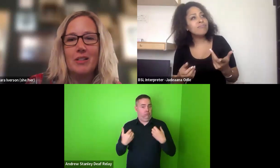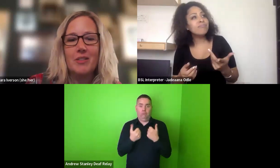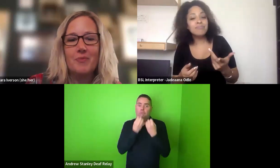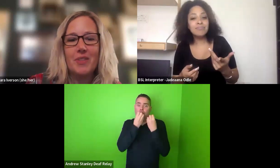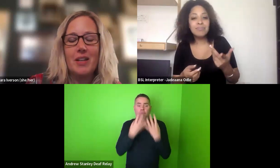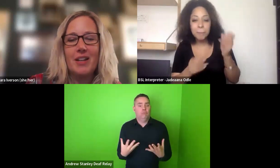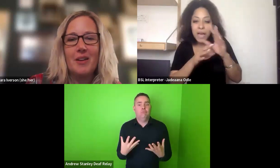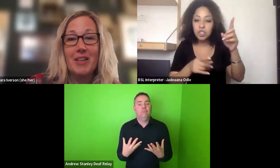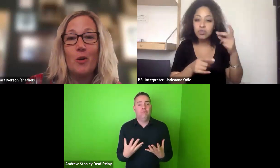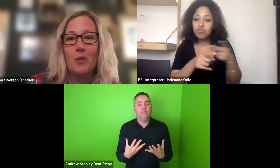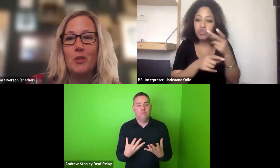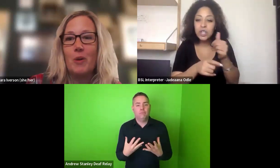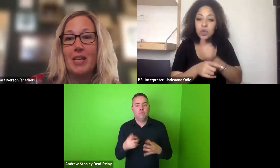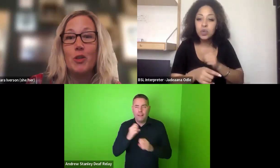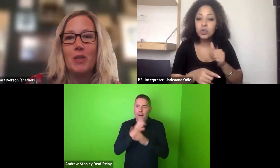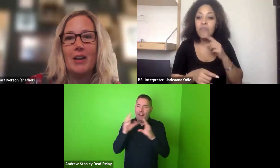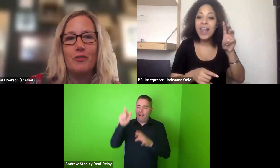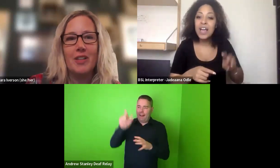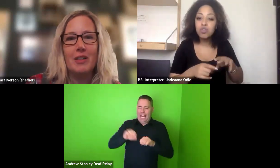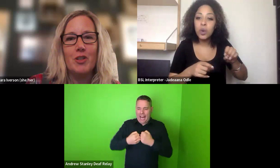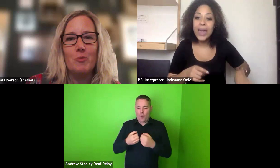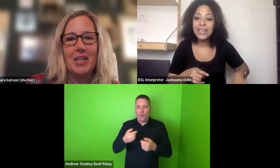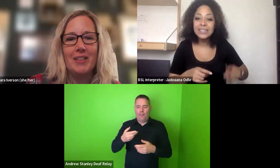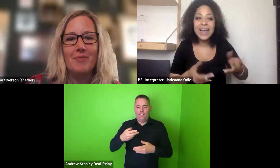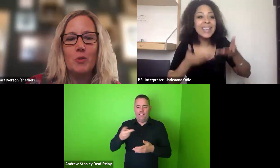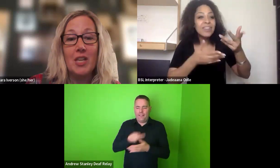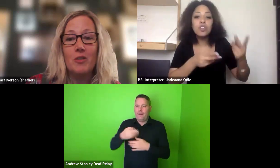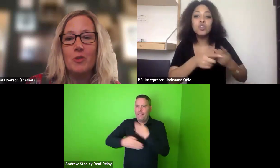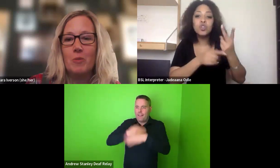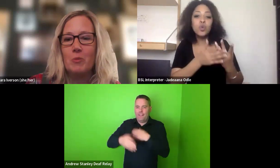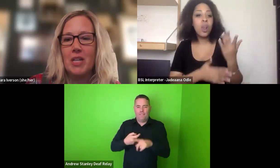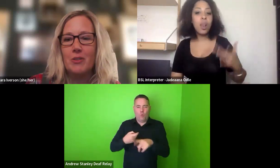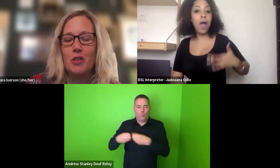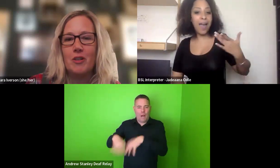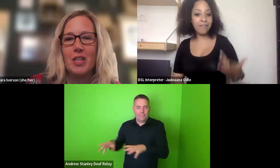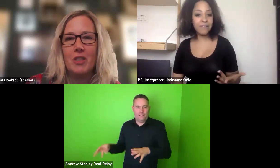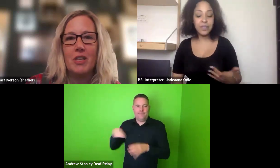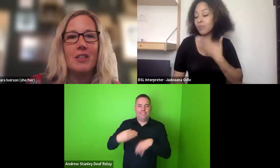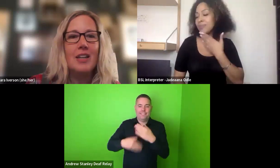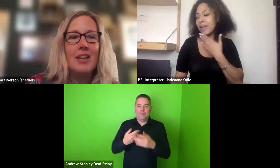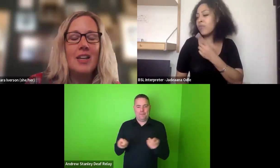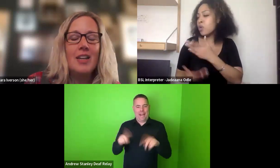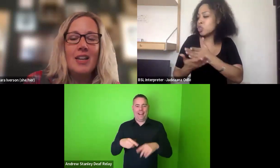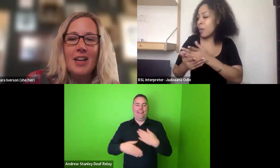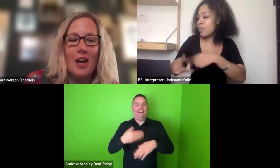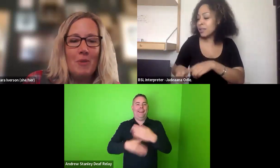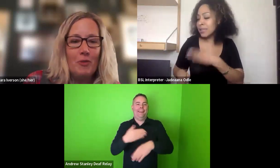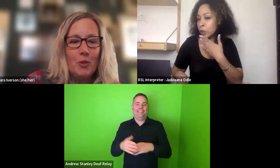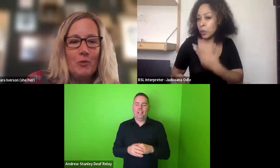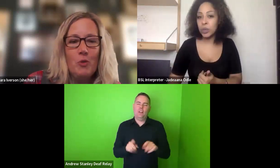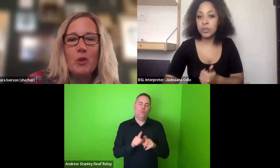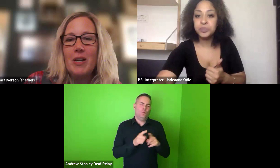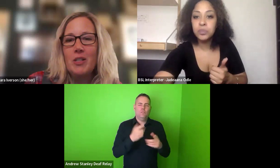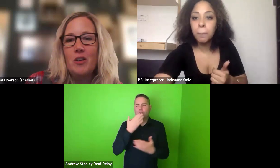electronic waste in a whole new way, give it new life and give it new meaning. So thank you so much, Mahita, for sharing that with us.